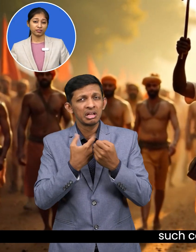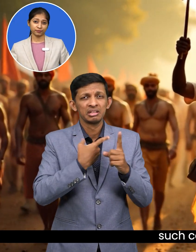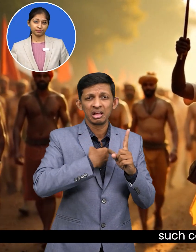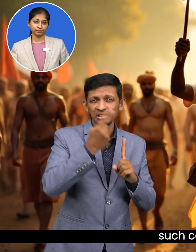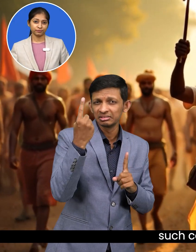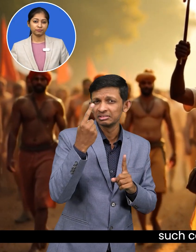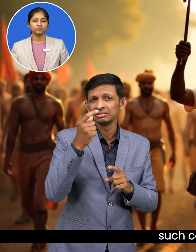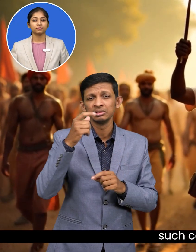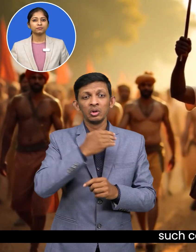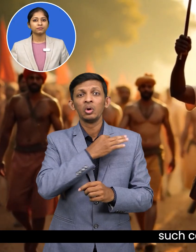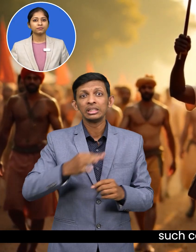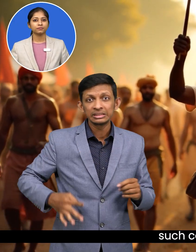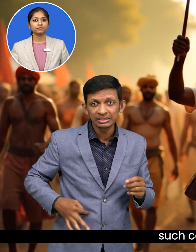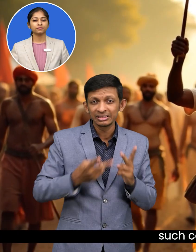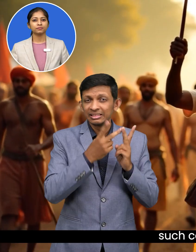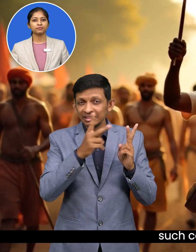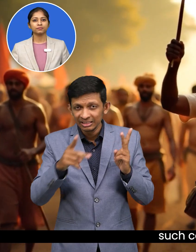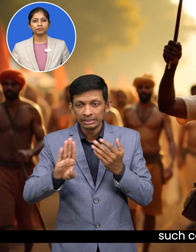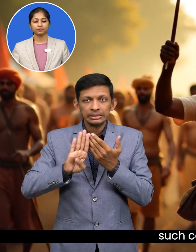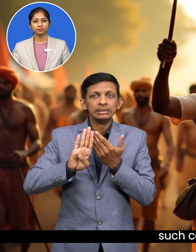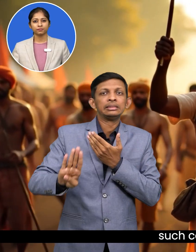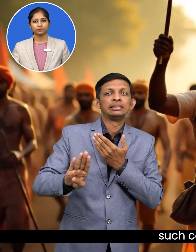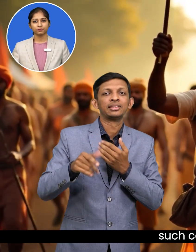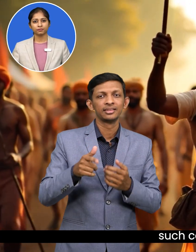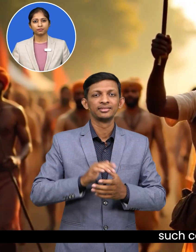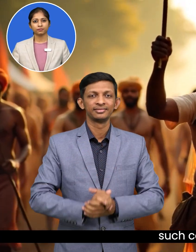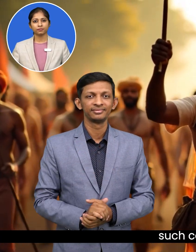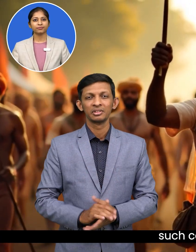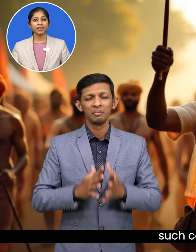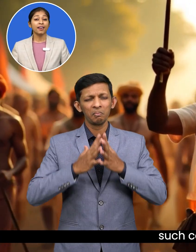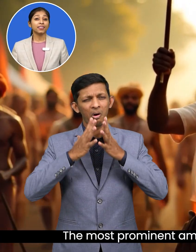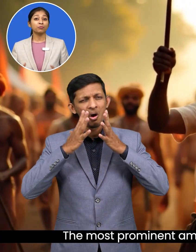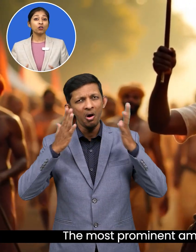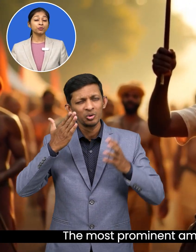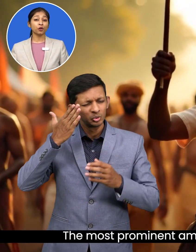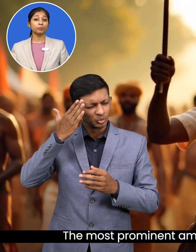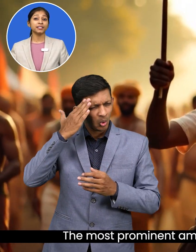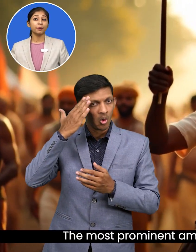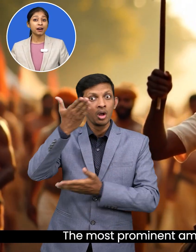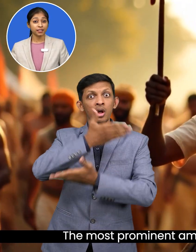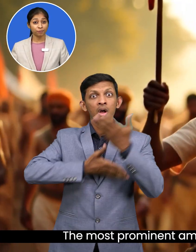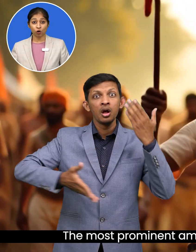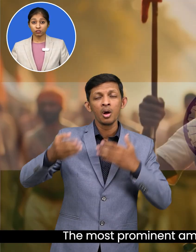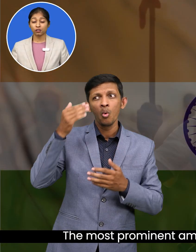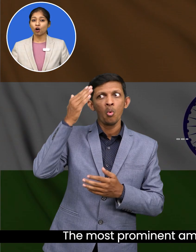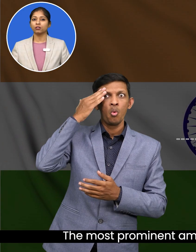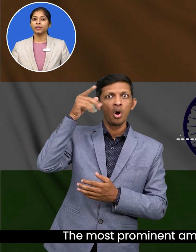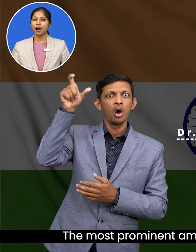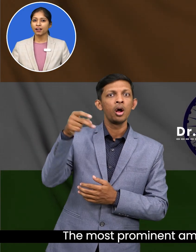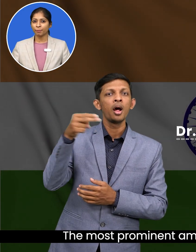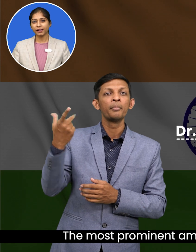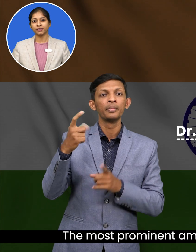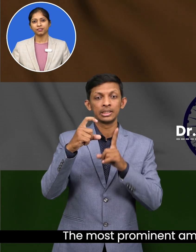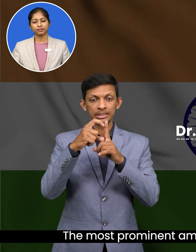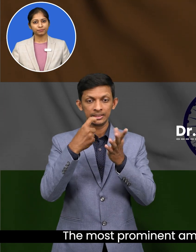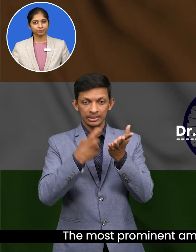oppression. The most prominent among them was Dr.